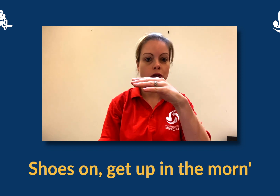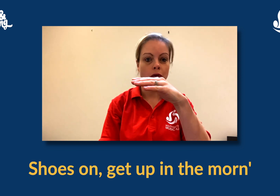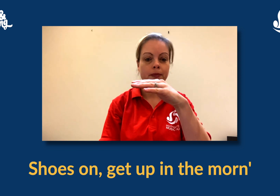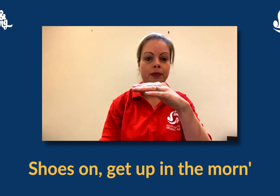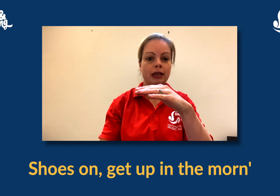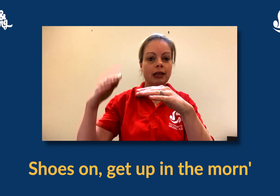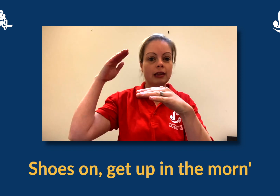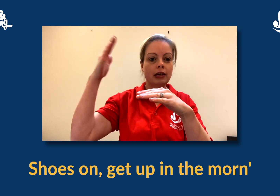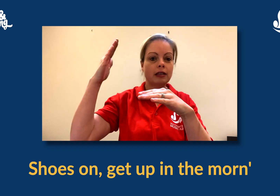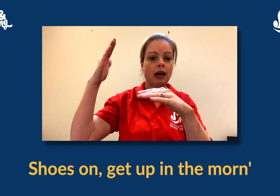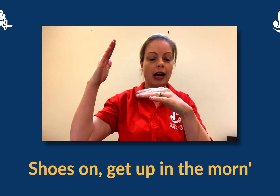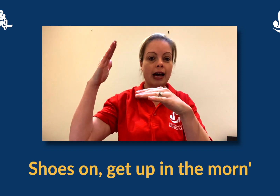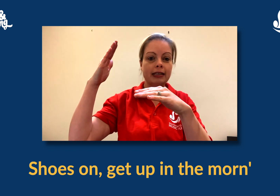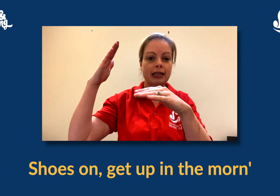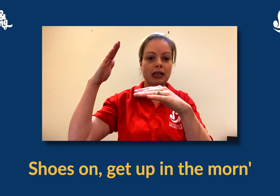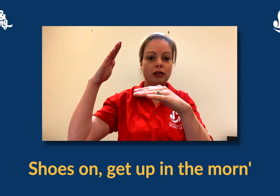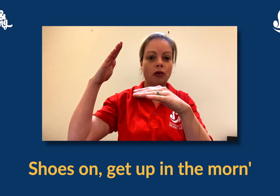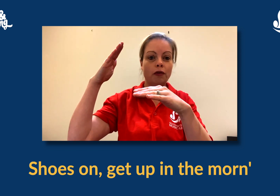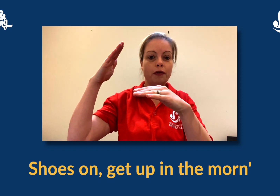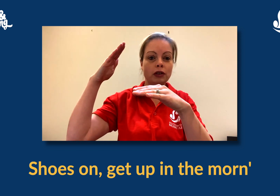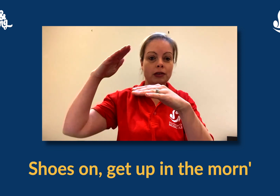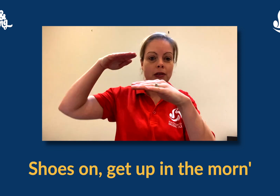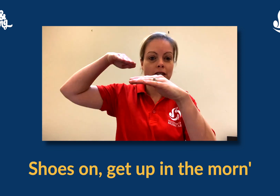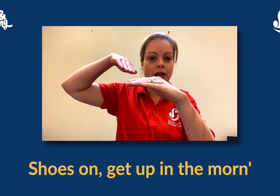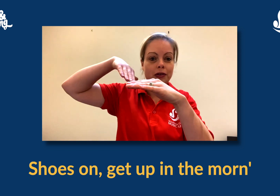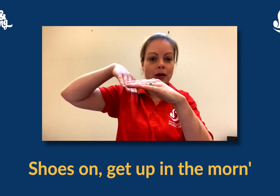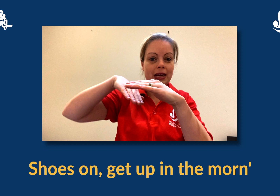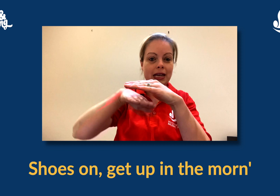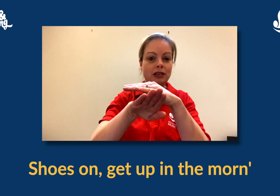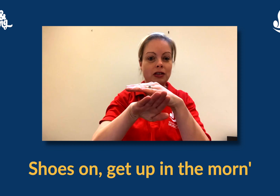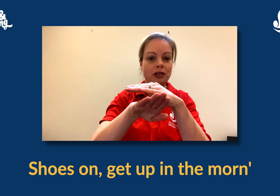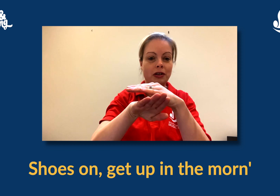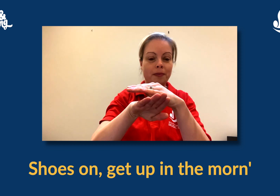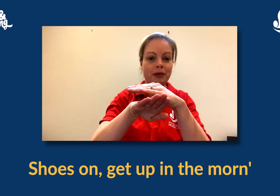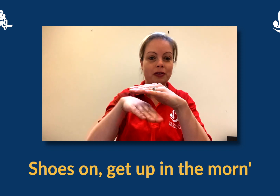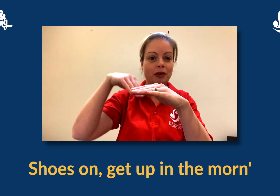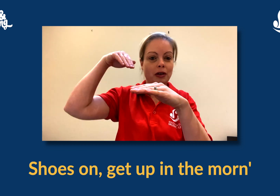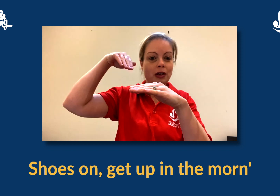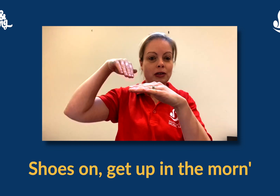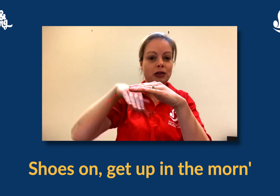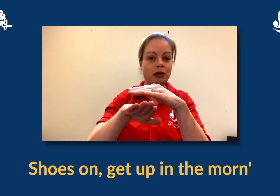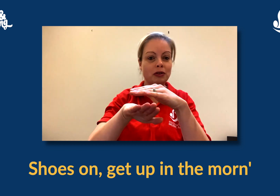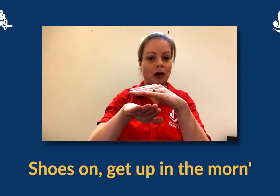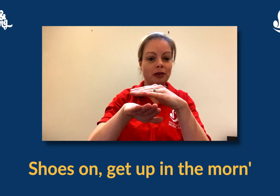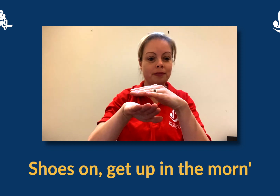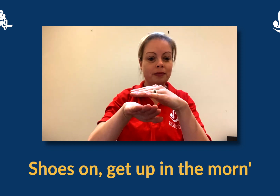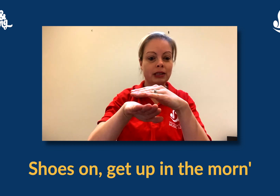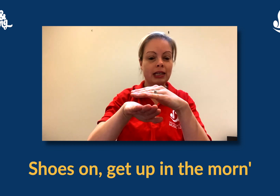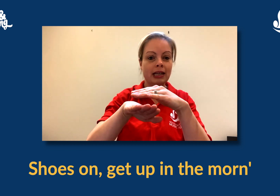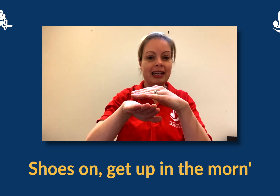your shoe. This other hand is your foot, which is going to go into the shoe. So shoes